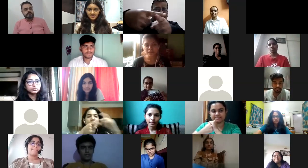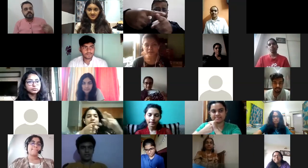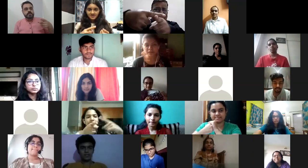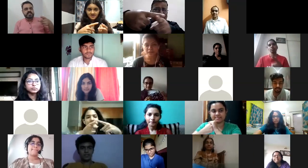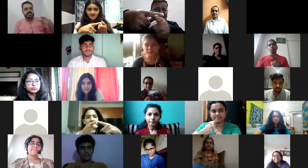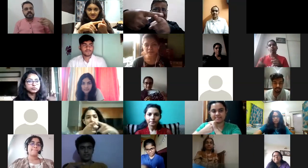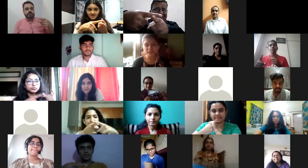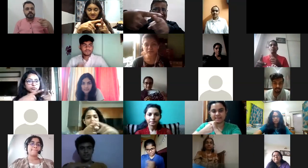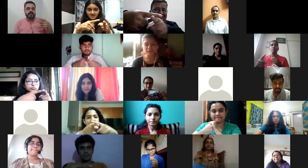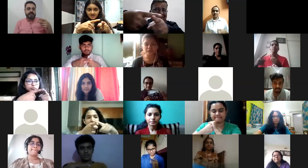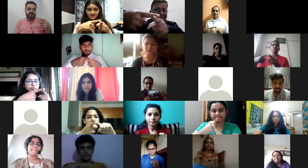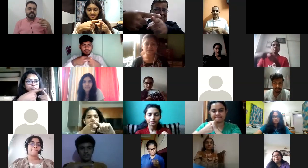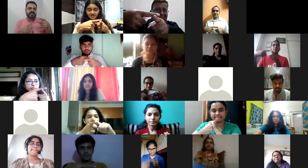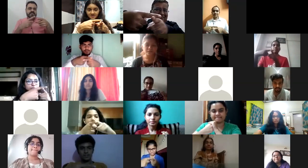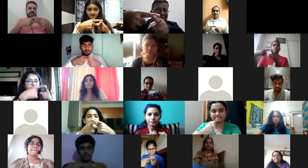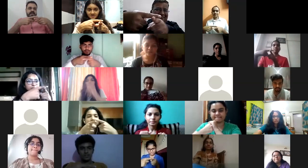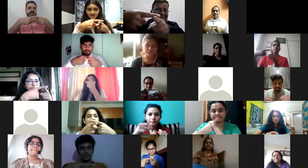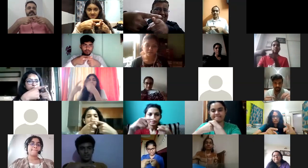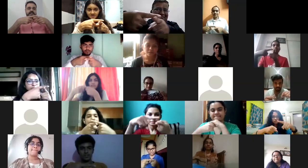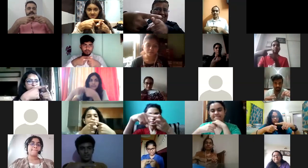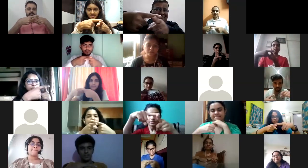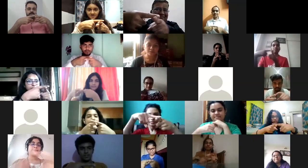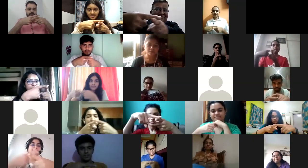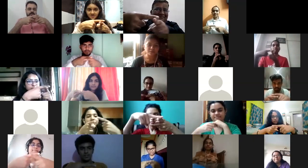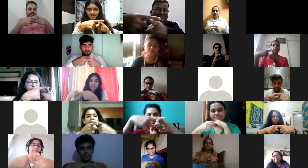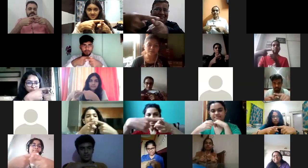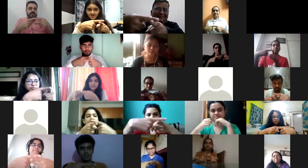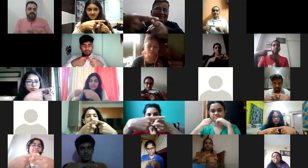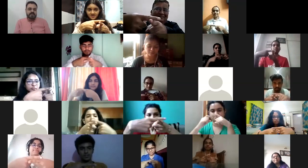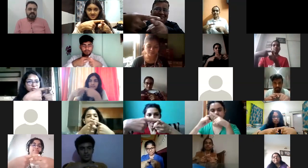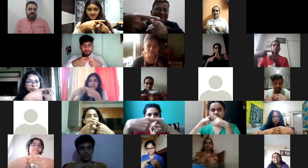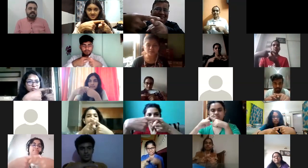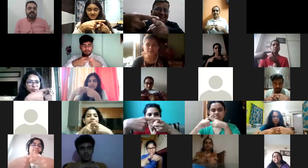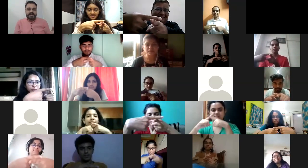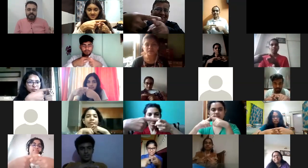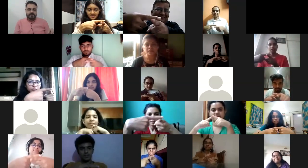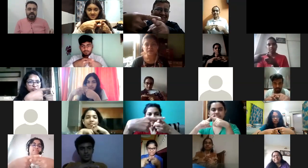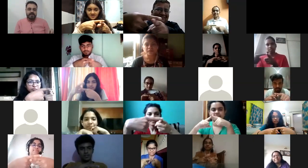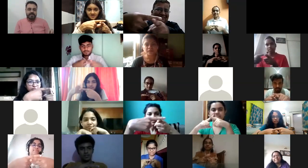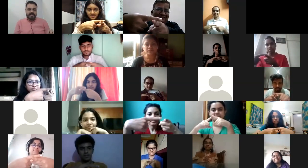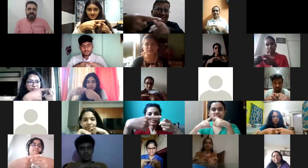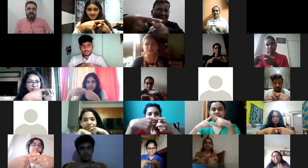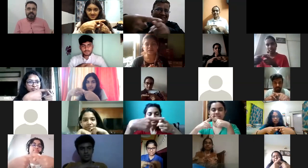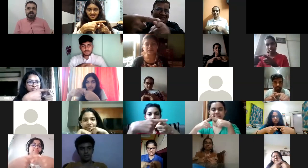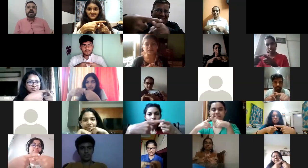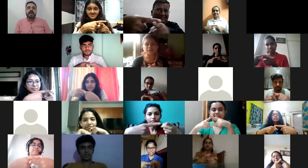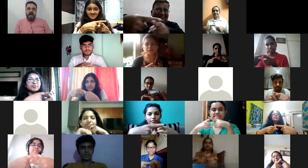You're just taking both your index fingers and cutting them across because it's the indicator of a half day. Half